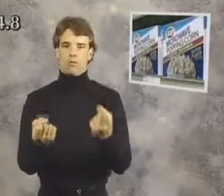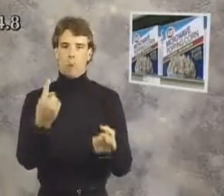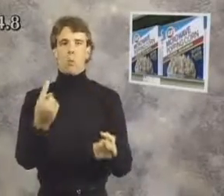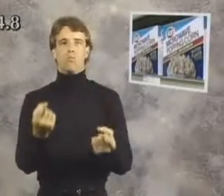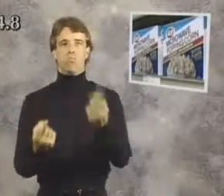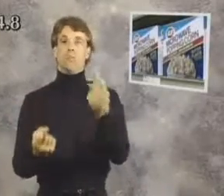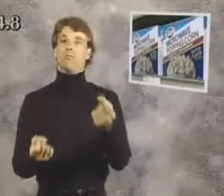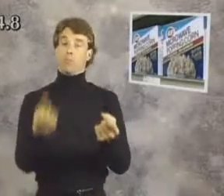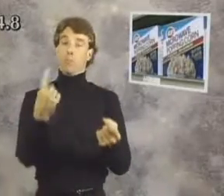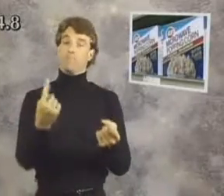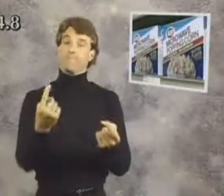Popcorn.